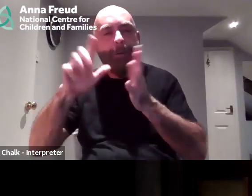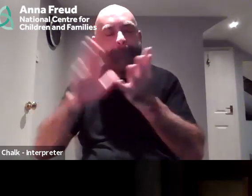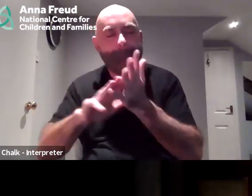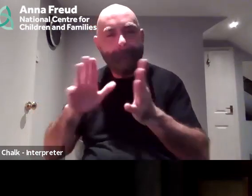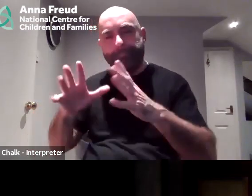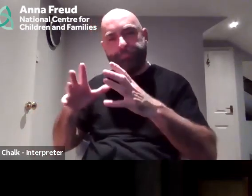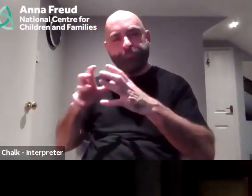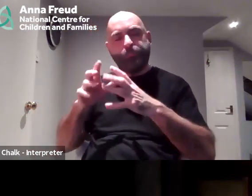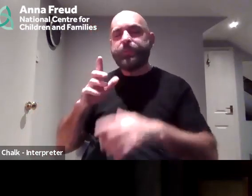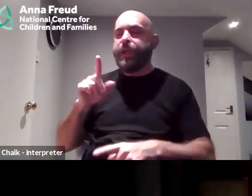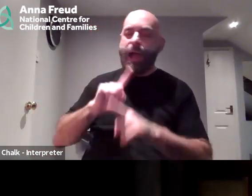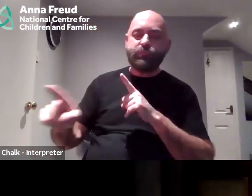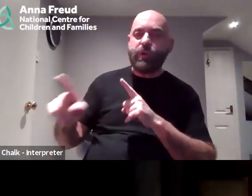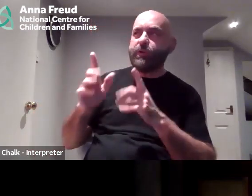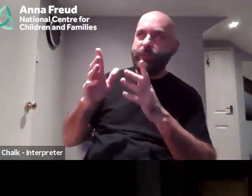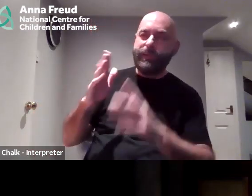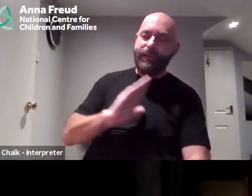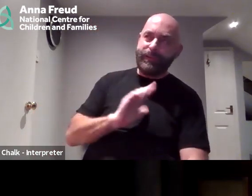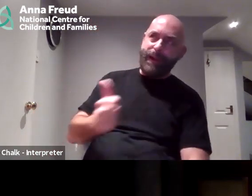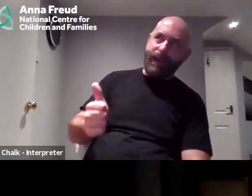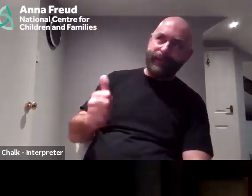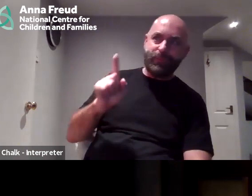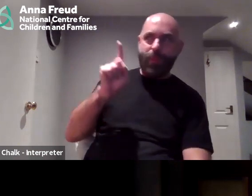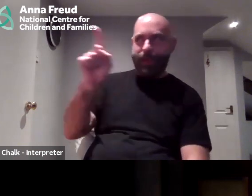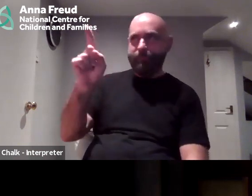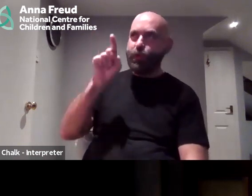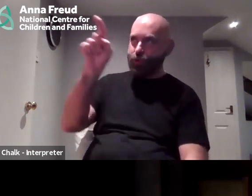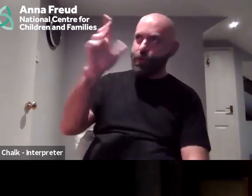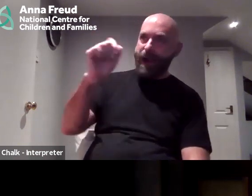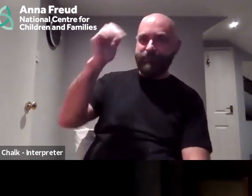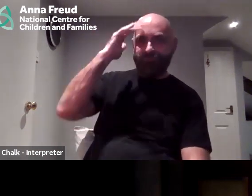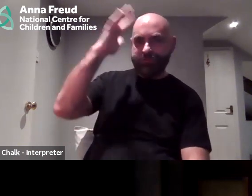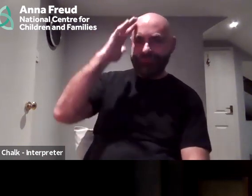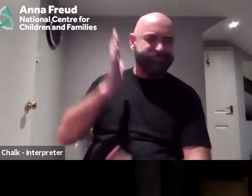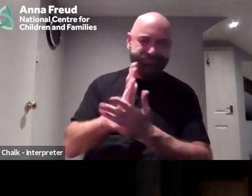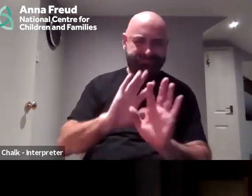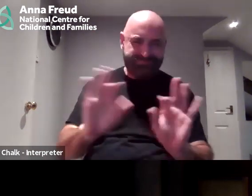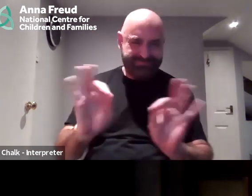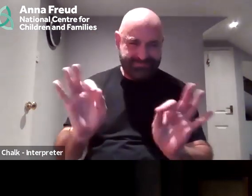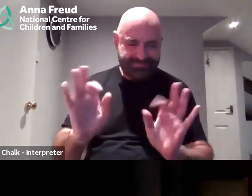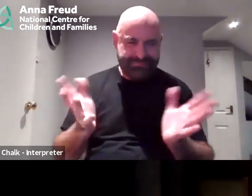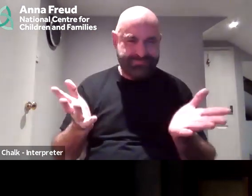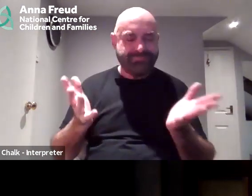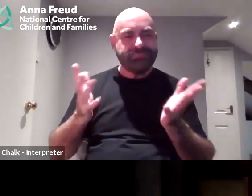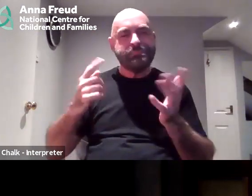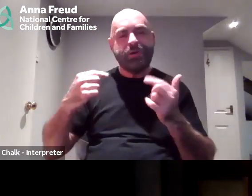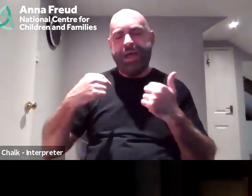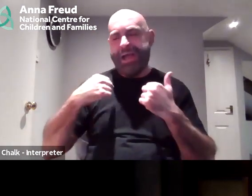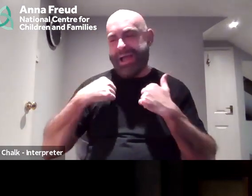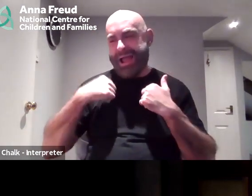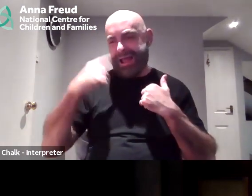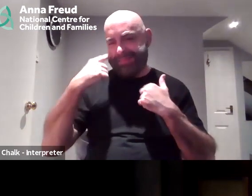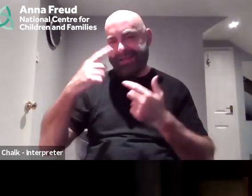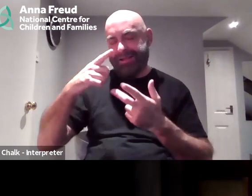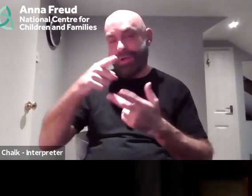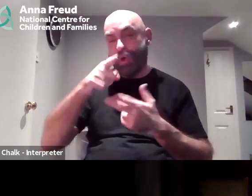trying to be kind to them by elaborating a philosophy. I think it was much less than that.